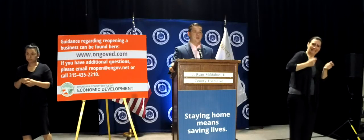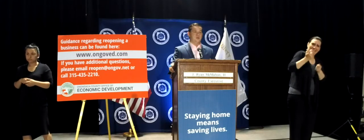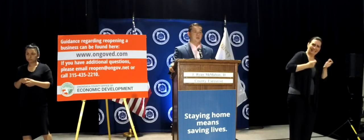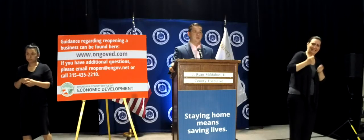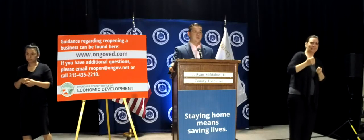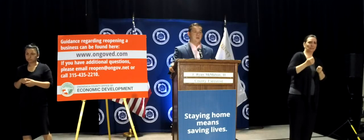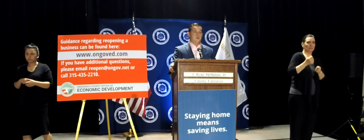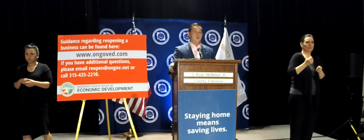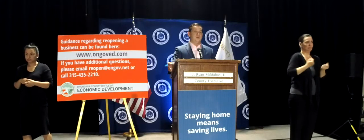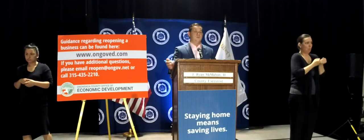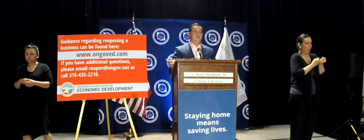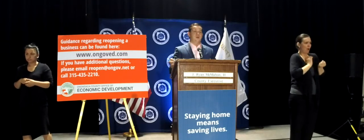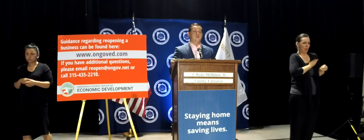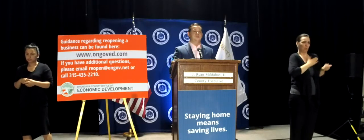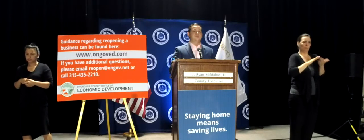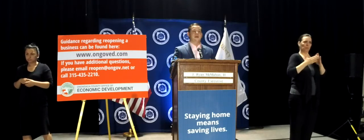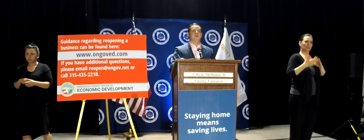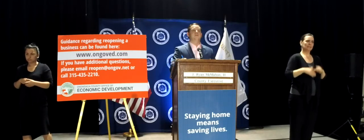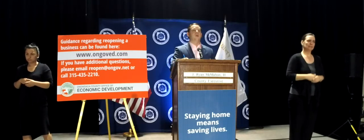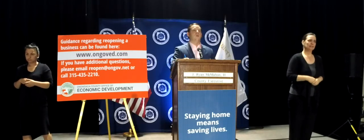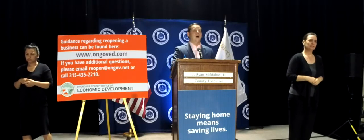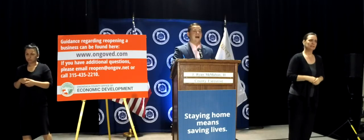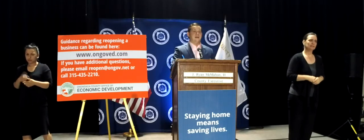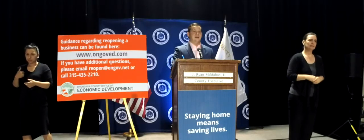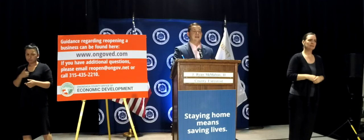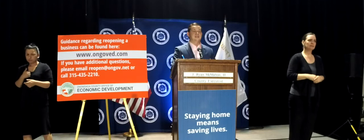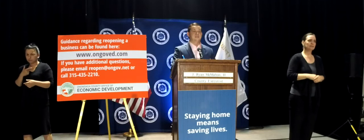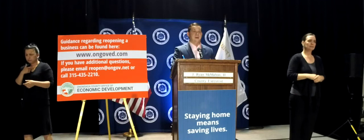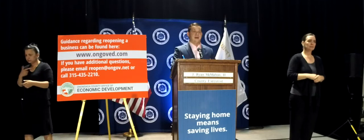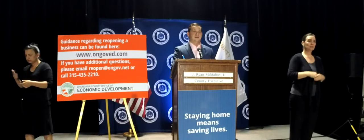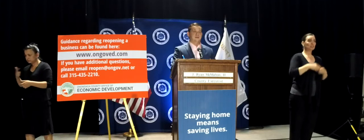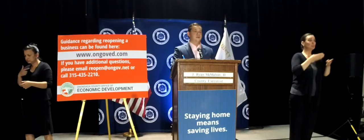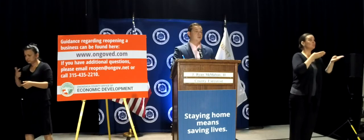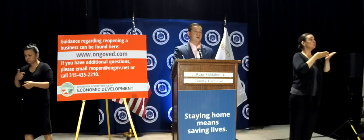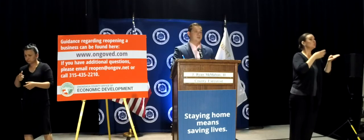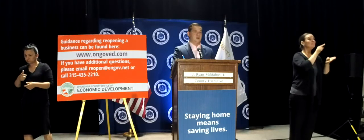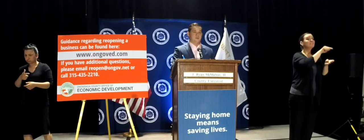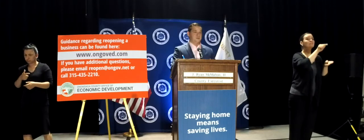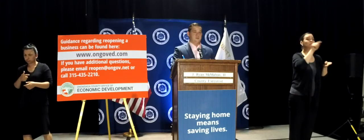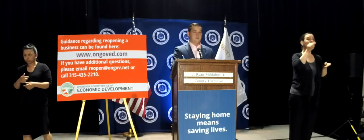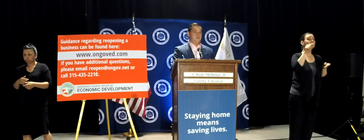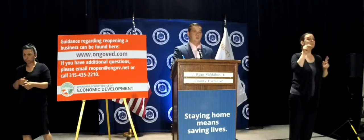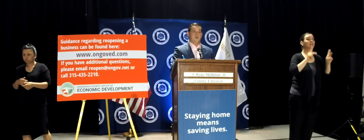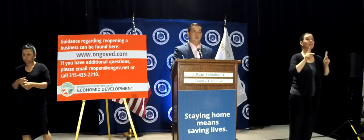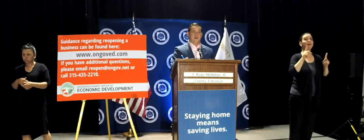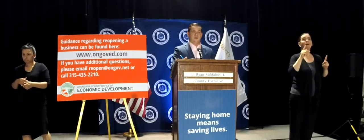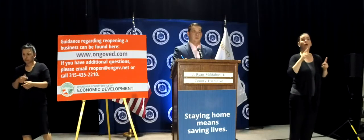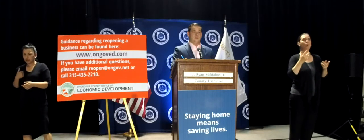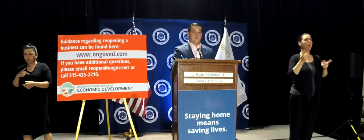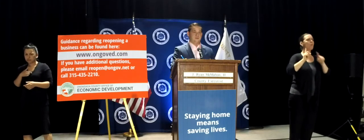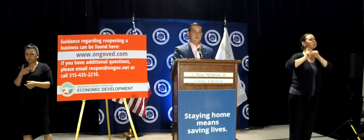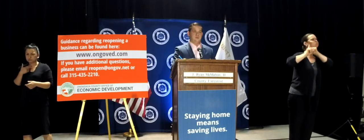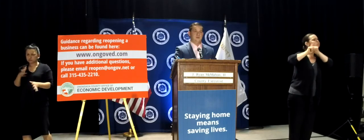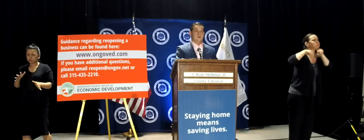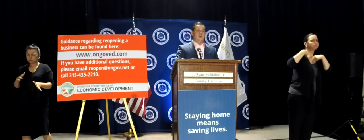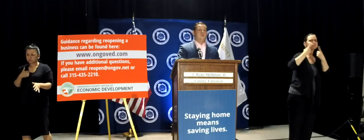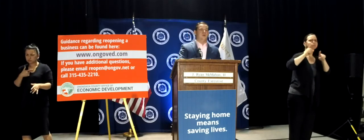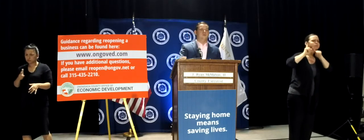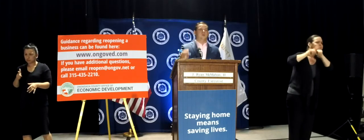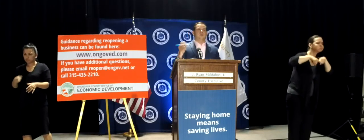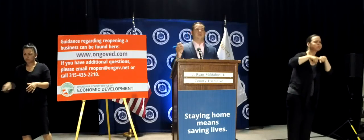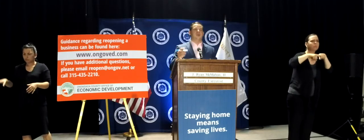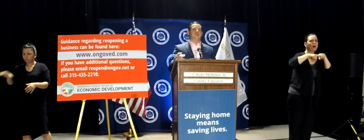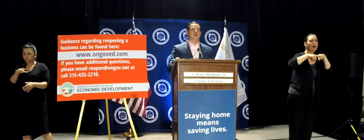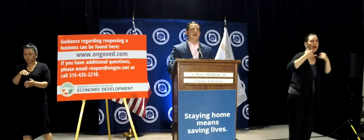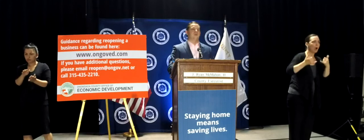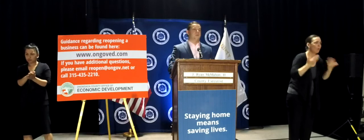these restructuring where the services that people want and expect don't get touched when you're looking at a hole like this. If we